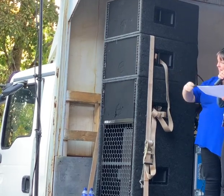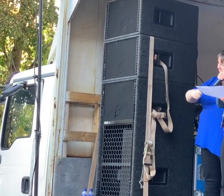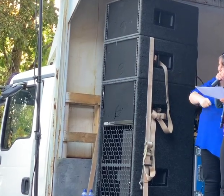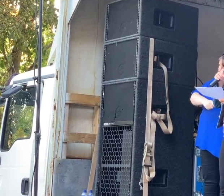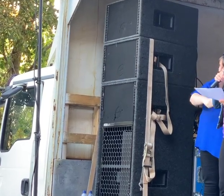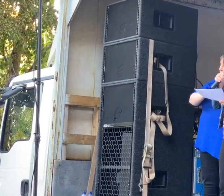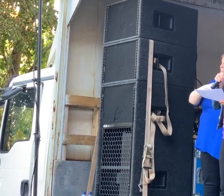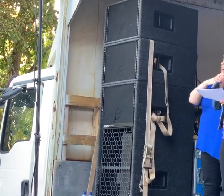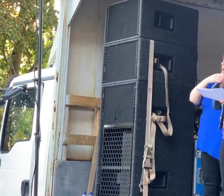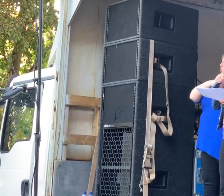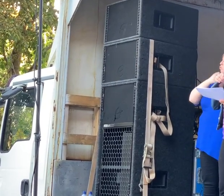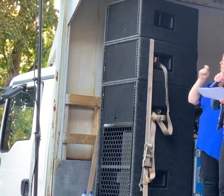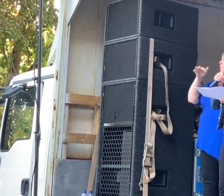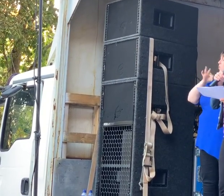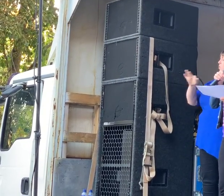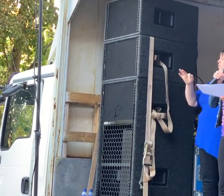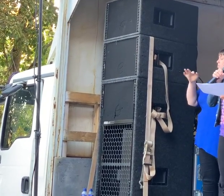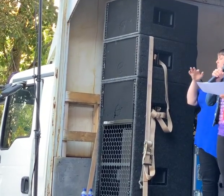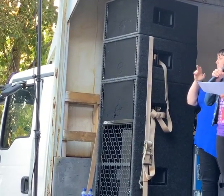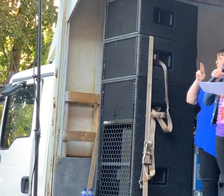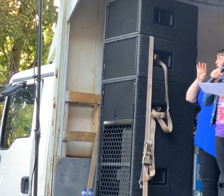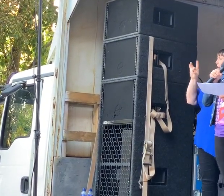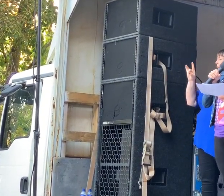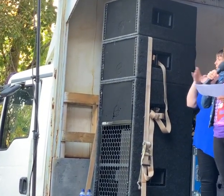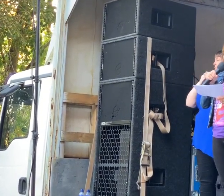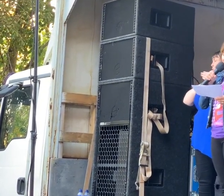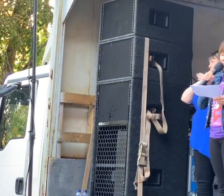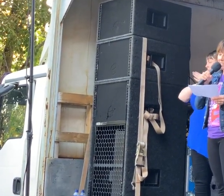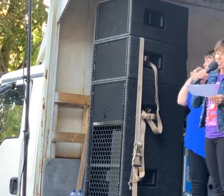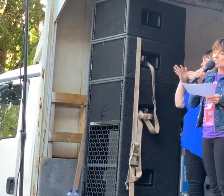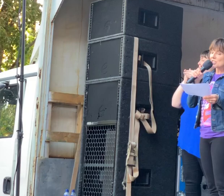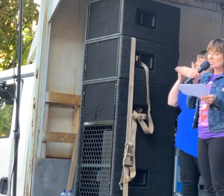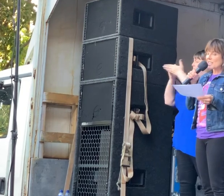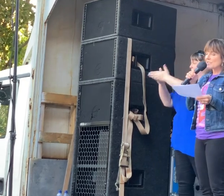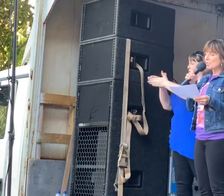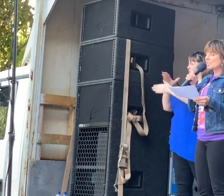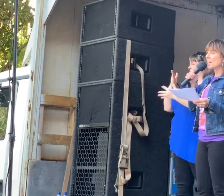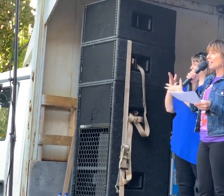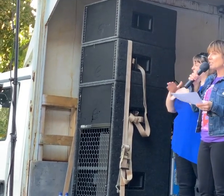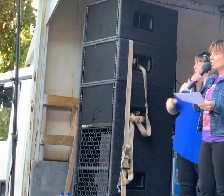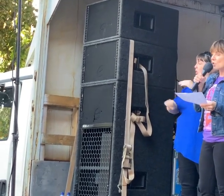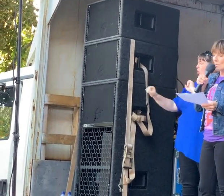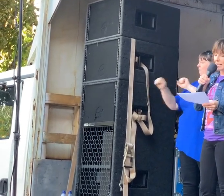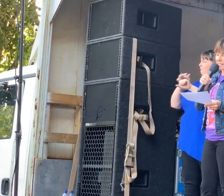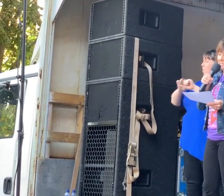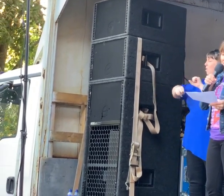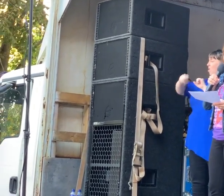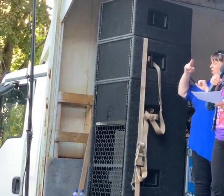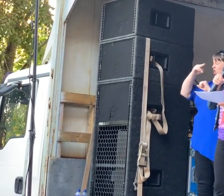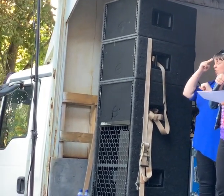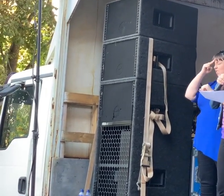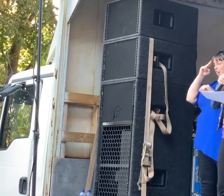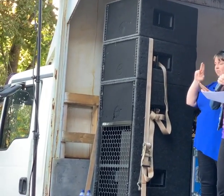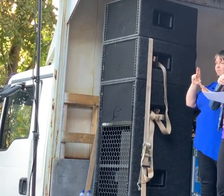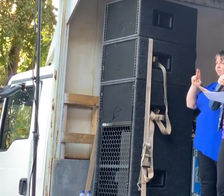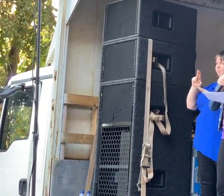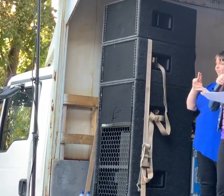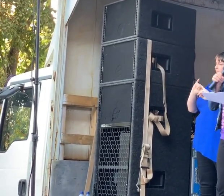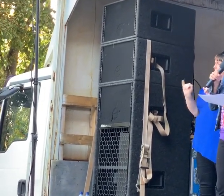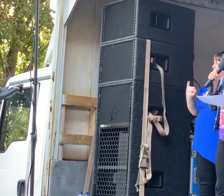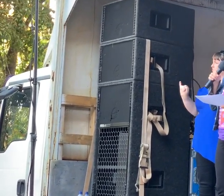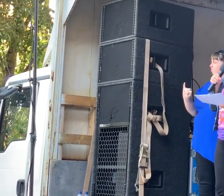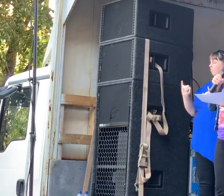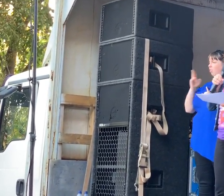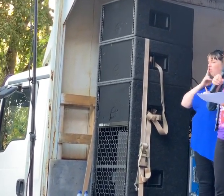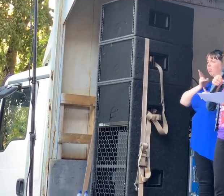the UK from the Northwest 20 years ago to access abortion services, she understands firsthand the trauma and stigma women face and